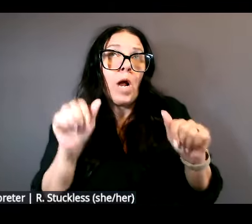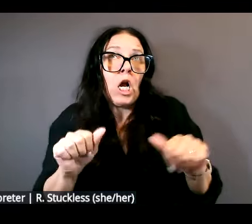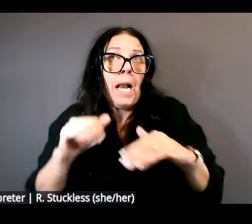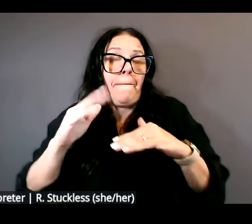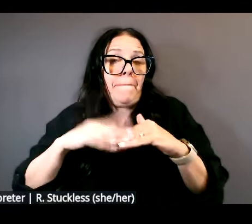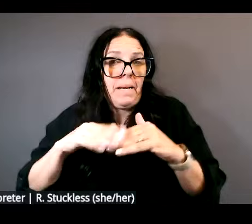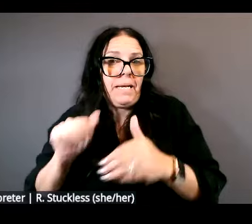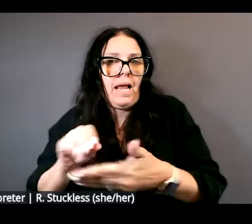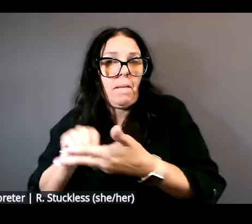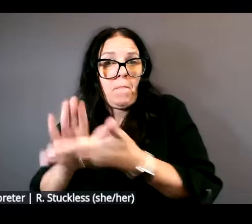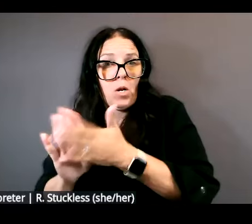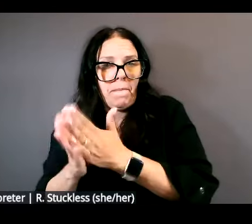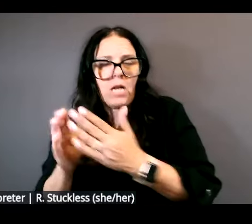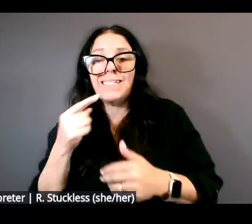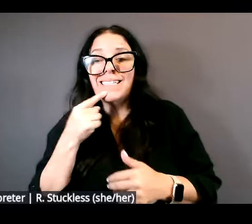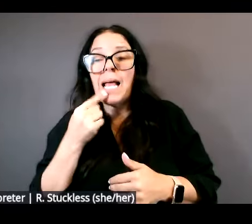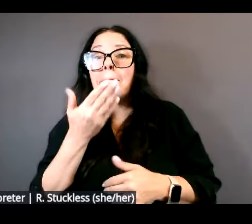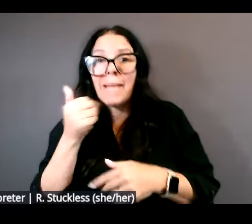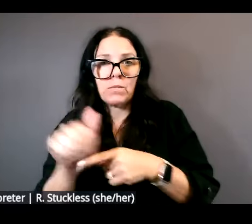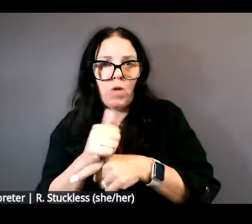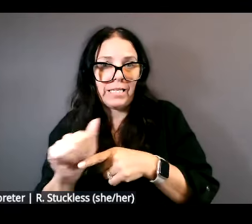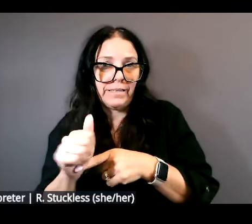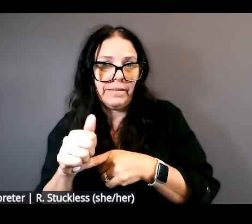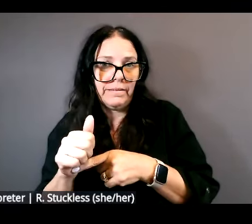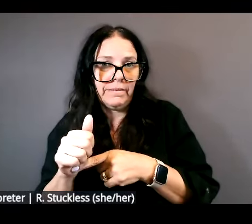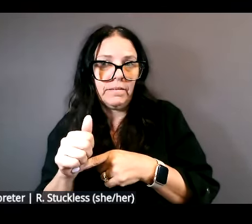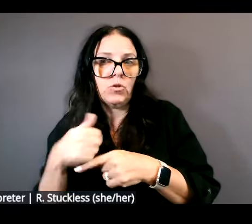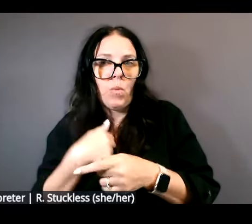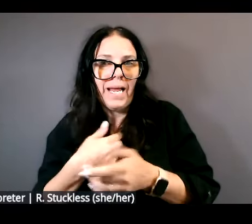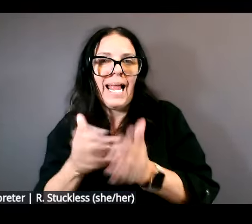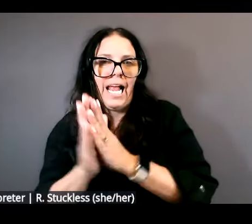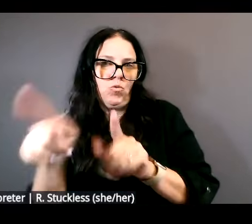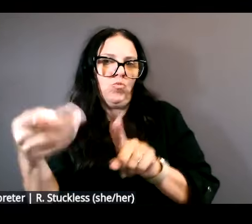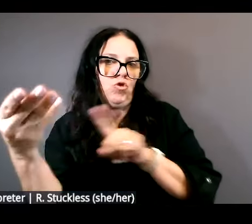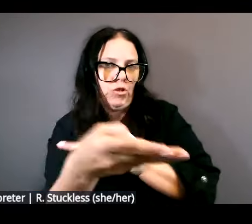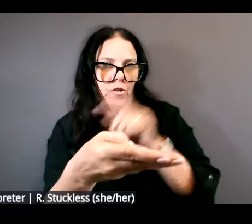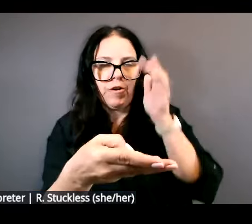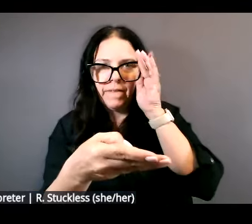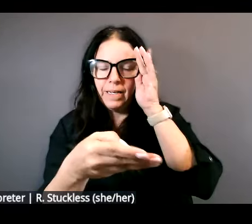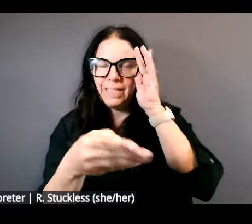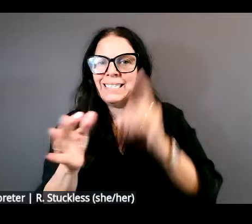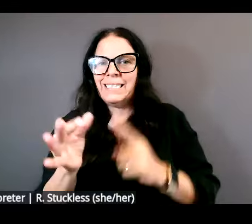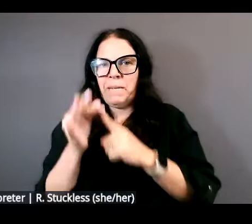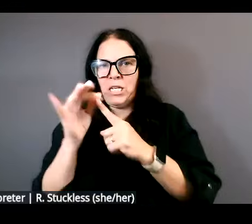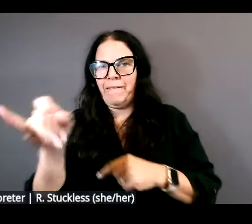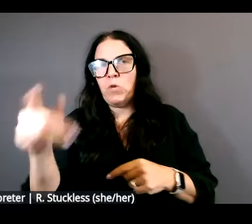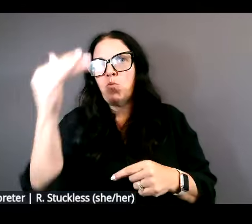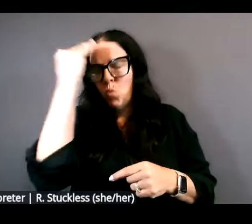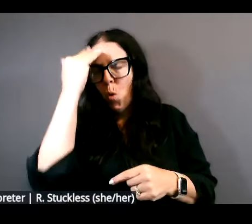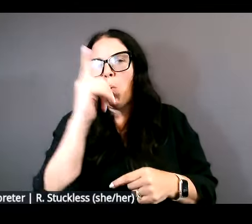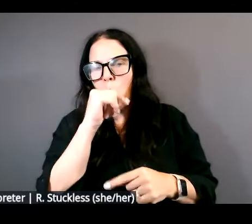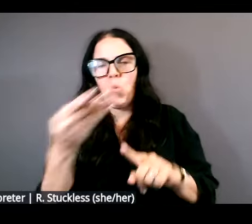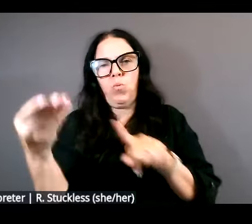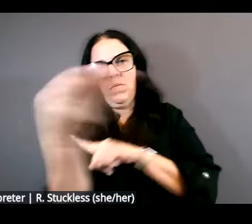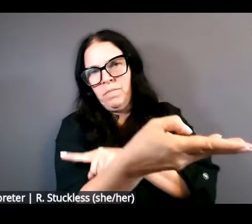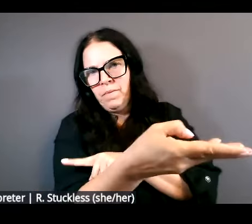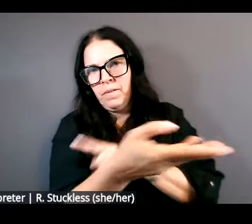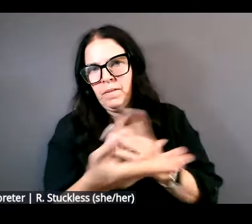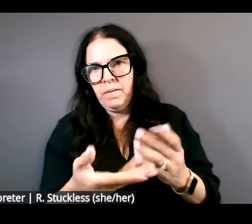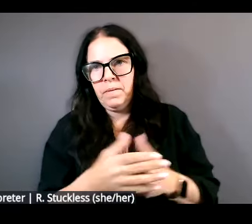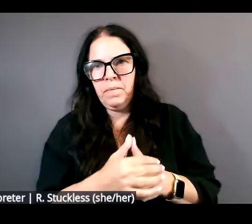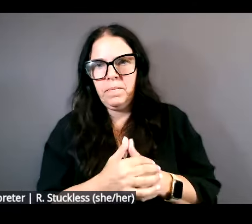that you serve the other side, especially in an instance where you know who the other side is, that things like